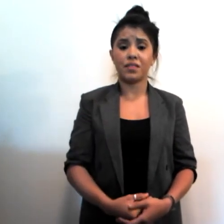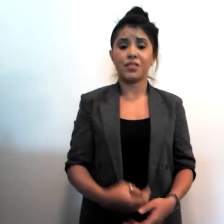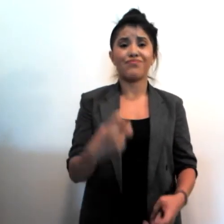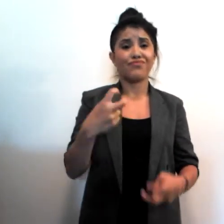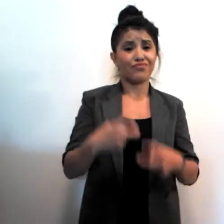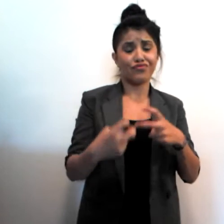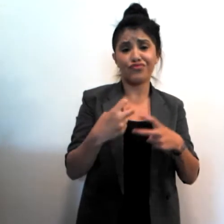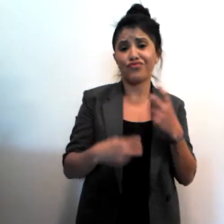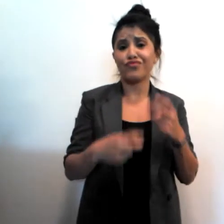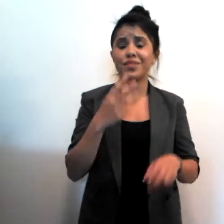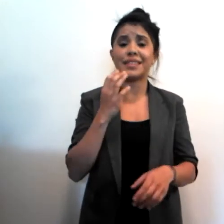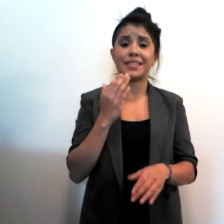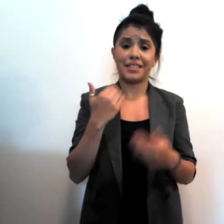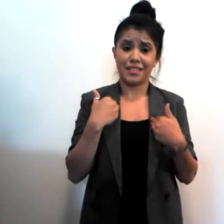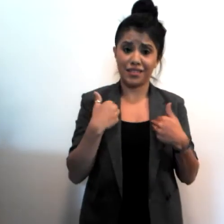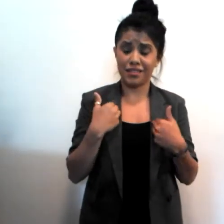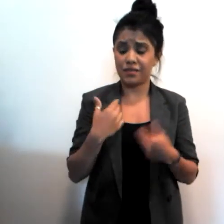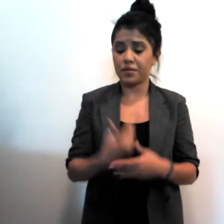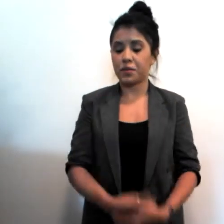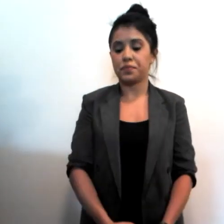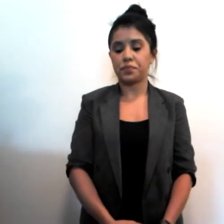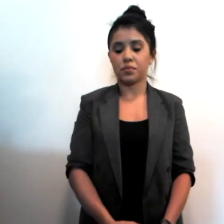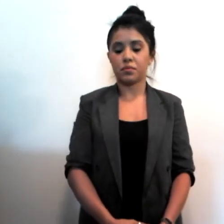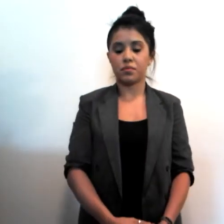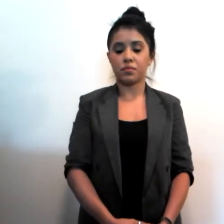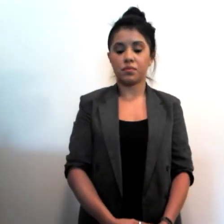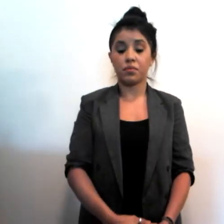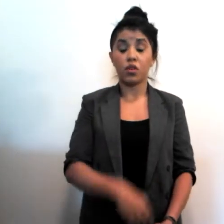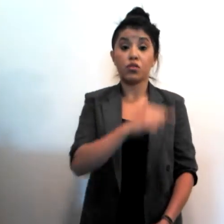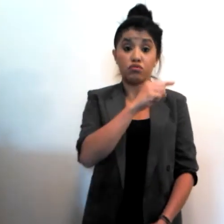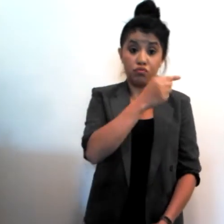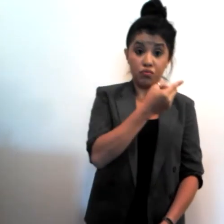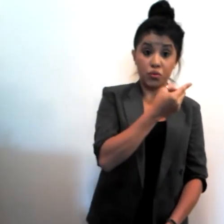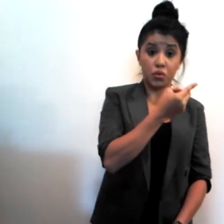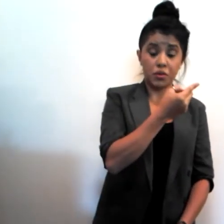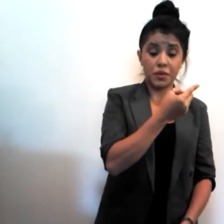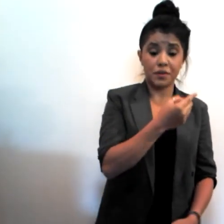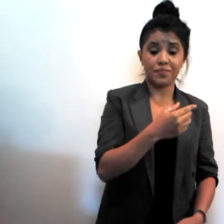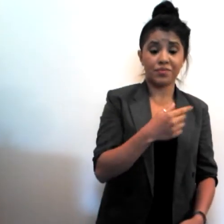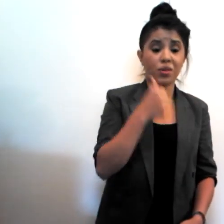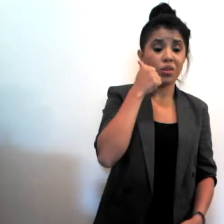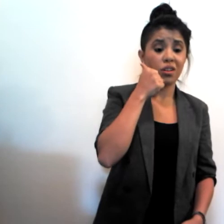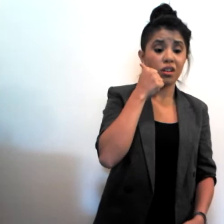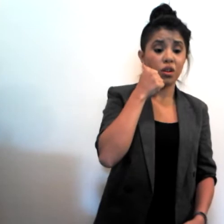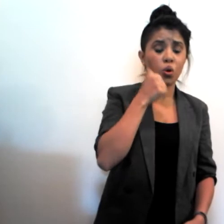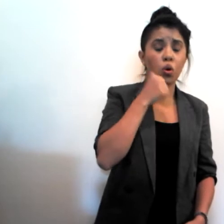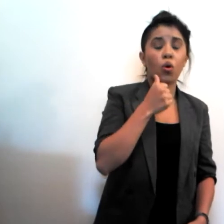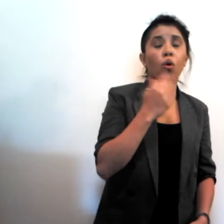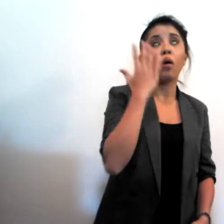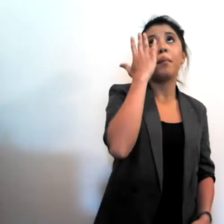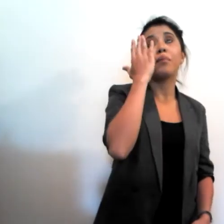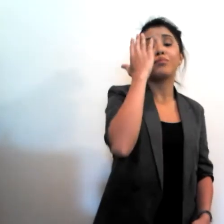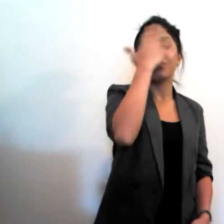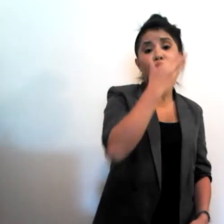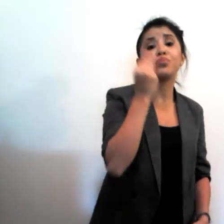mother of a very bright, attractive, and financially advantaged girl was devastated when her